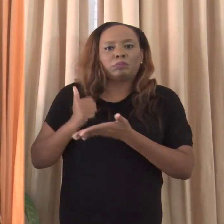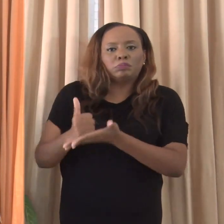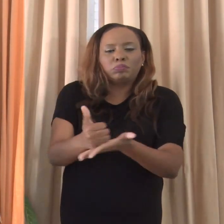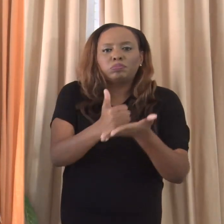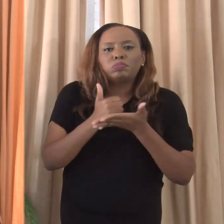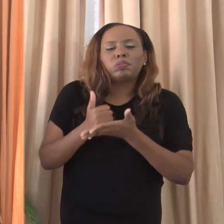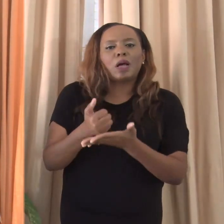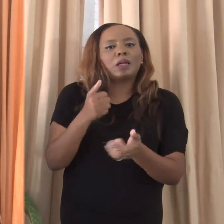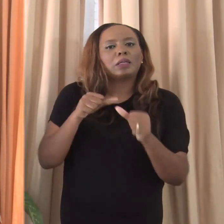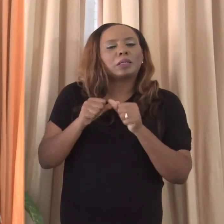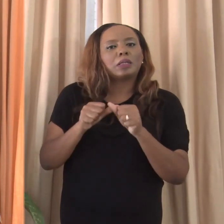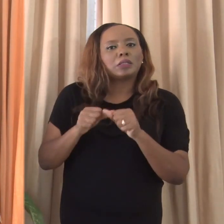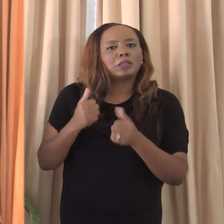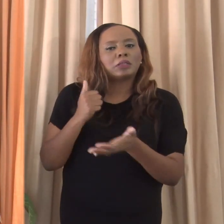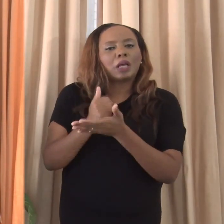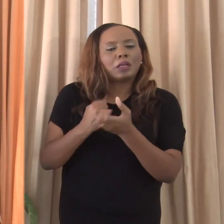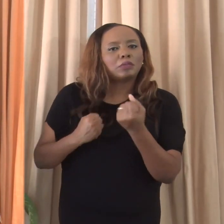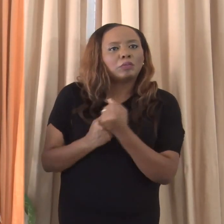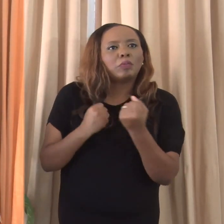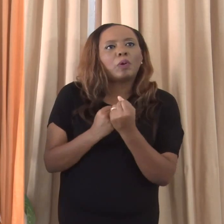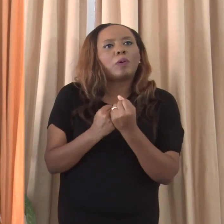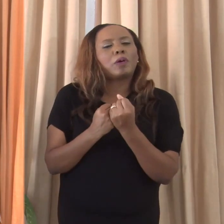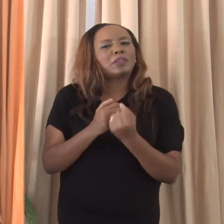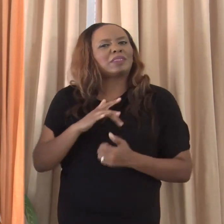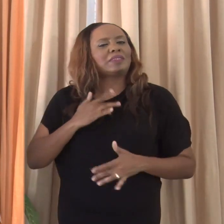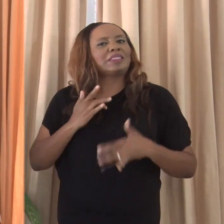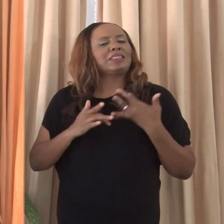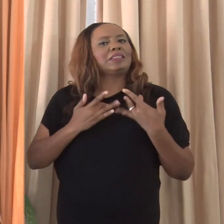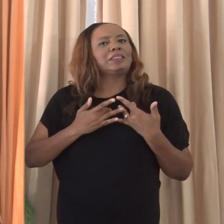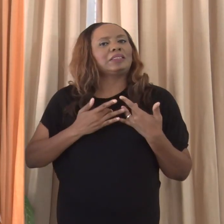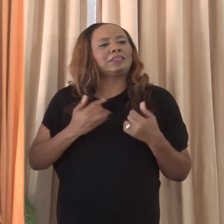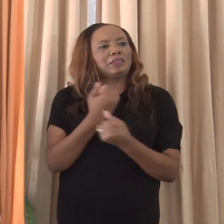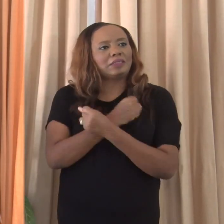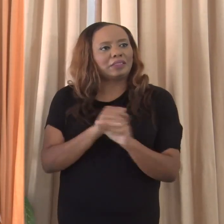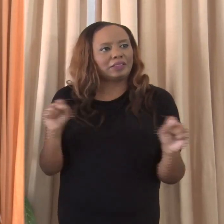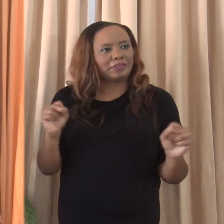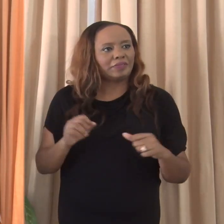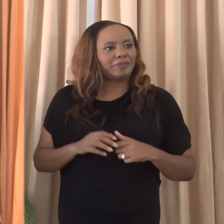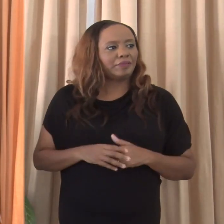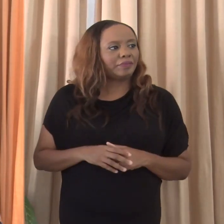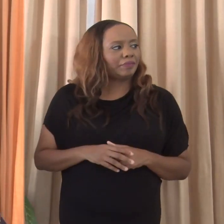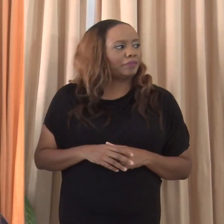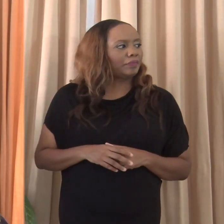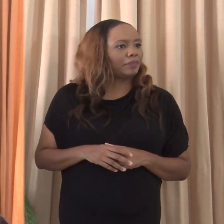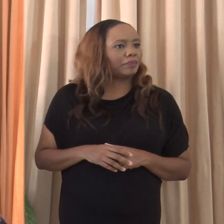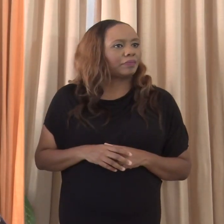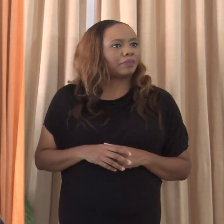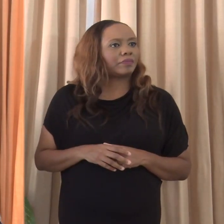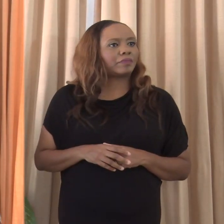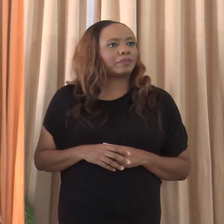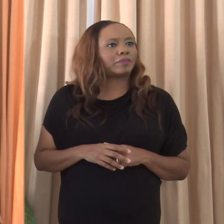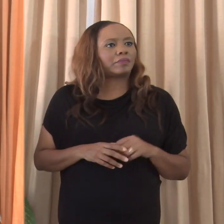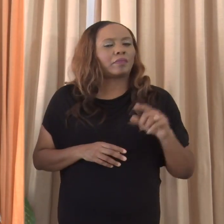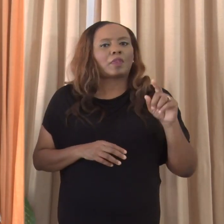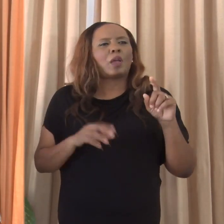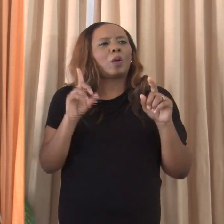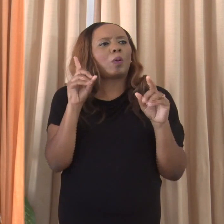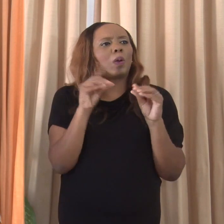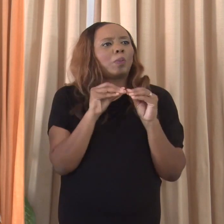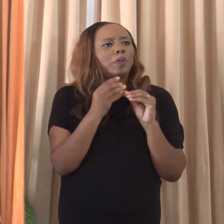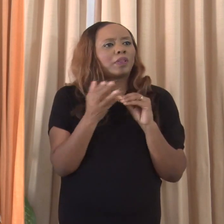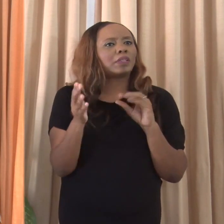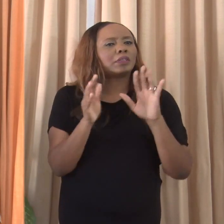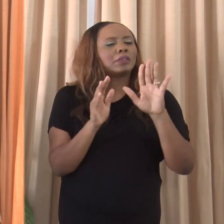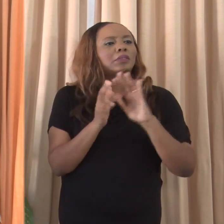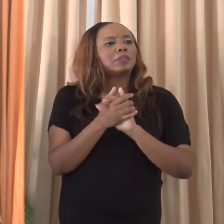to make sure that they feel safe as they welcome people to our shores. One thing, if the Minister would permit me,